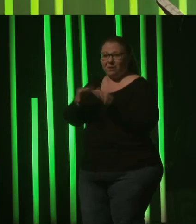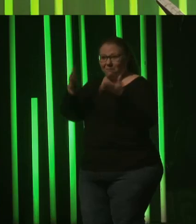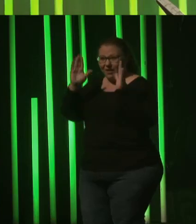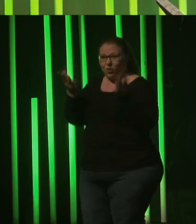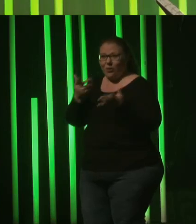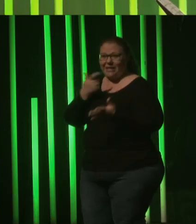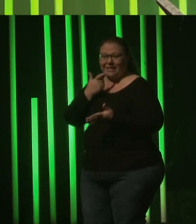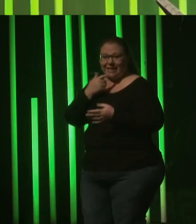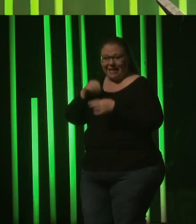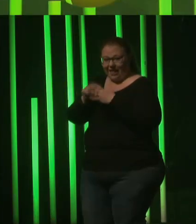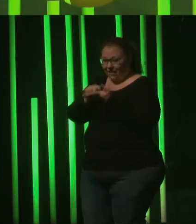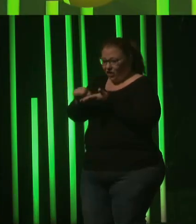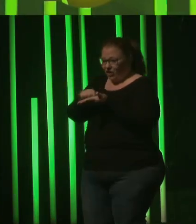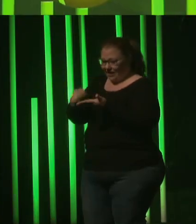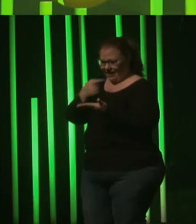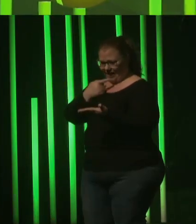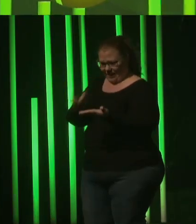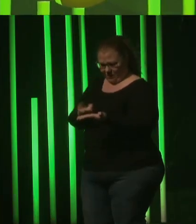here in this verse.